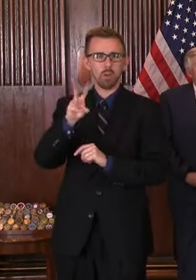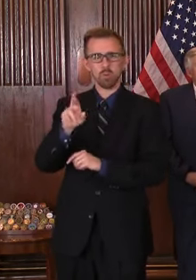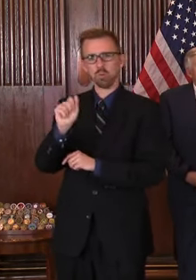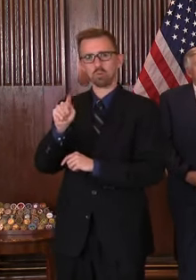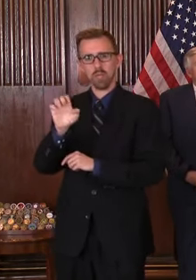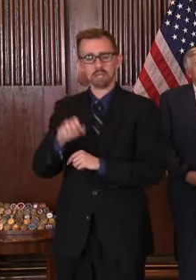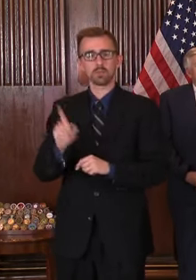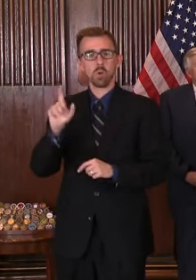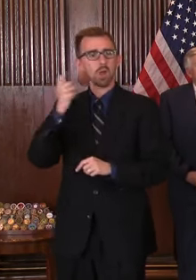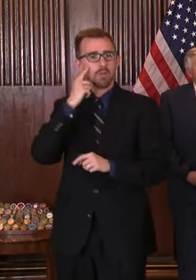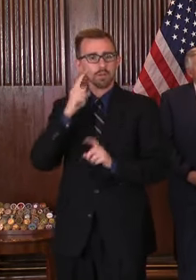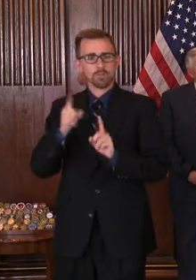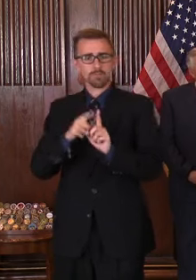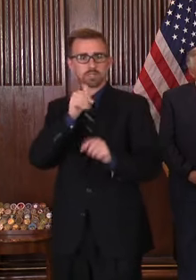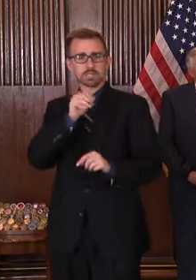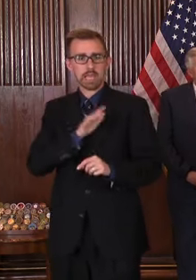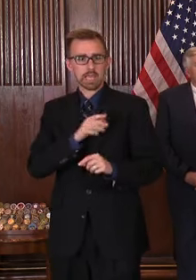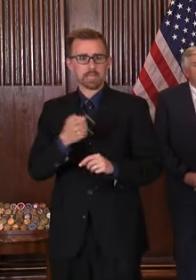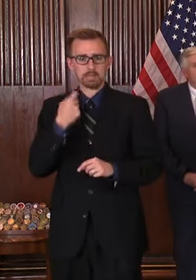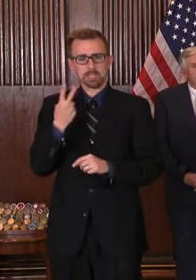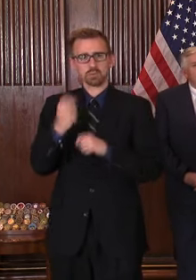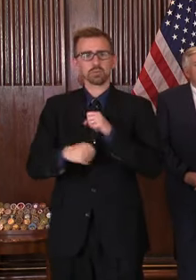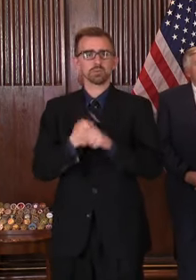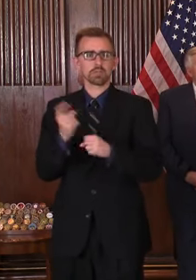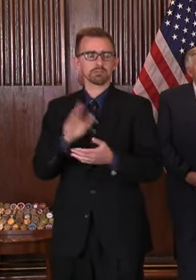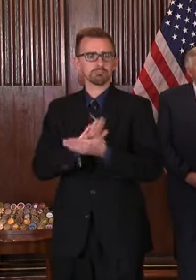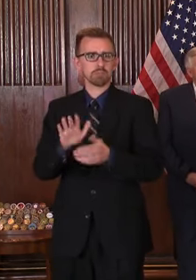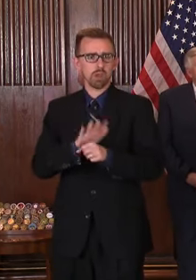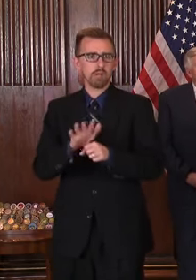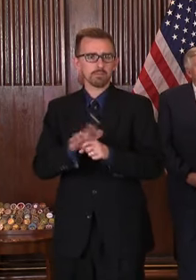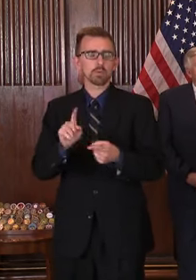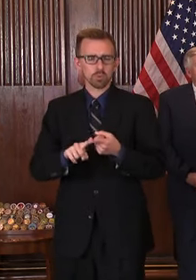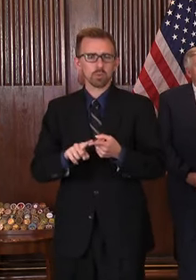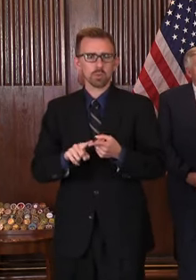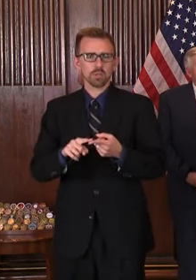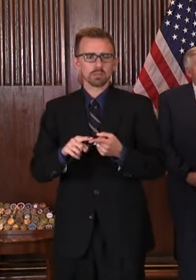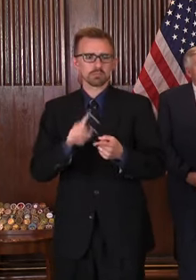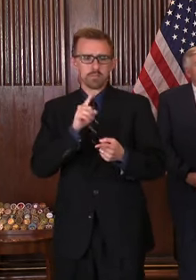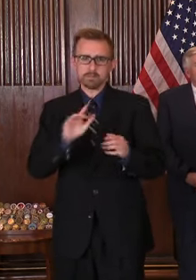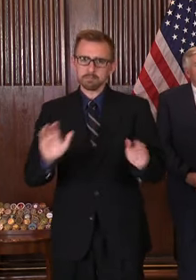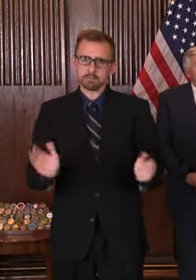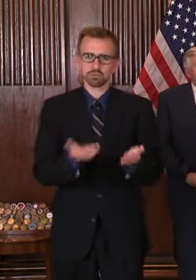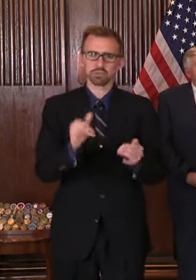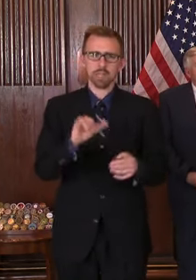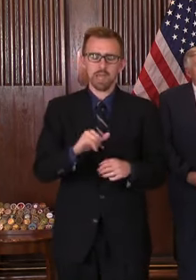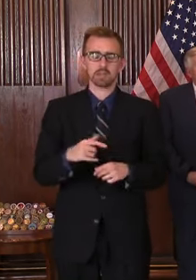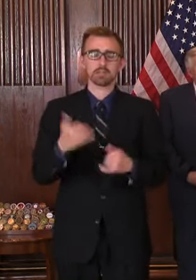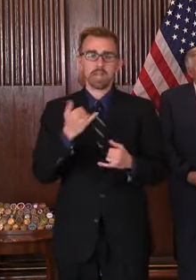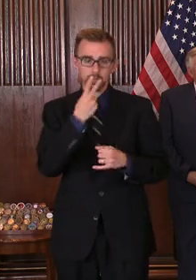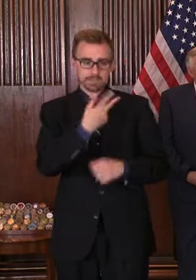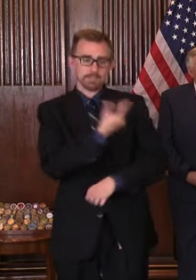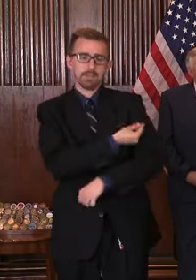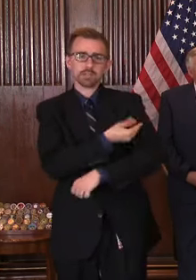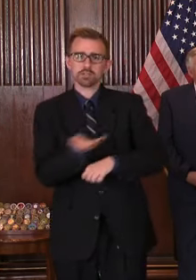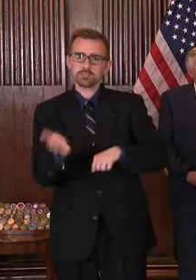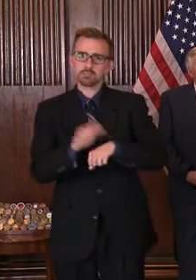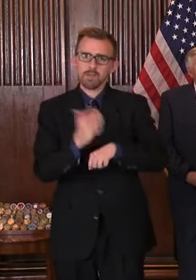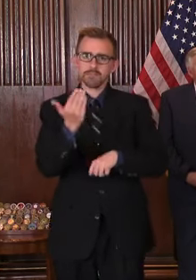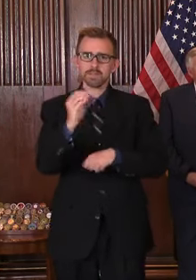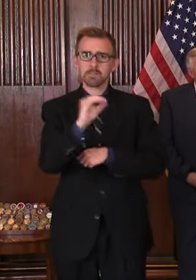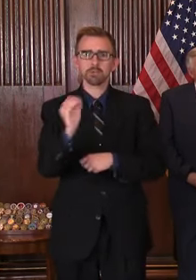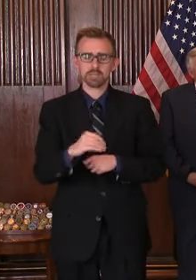were kind enough for the last 2 years to lead up our campaign, and we increased the number of vaccinations by